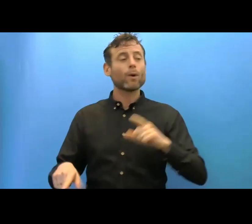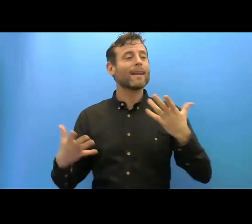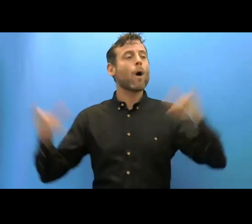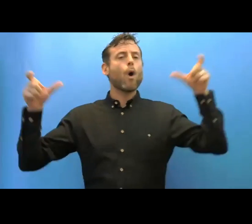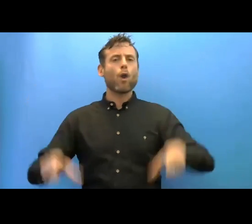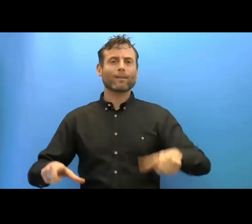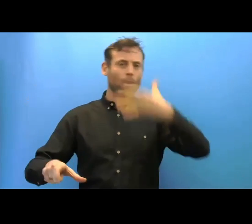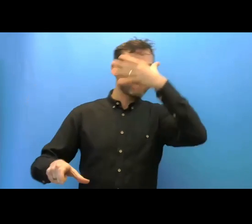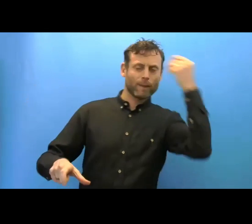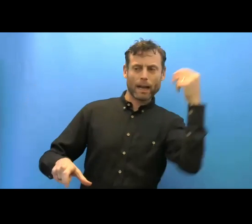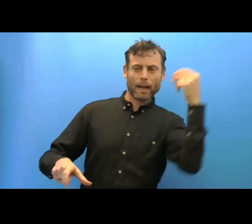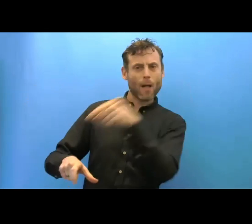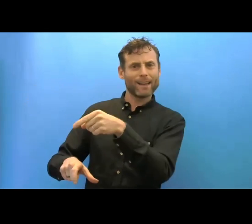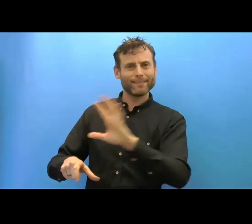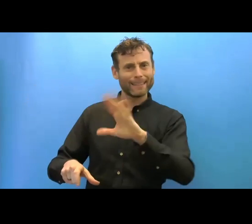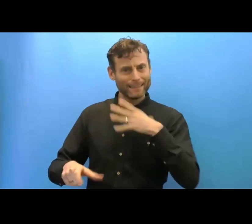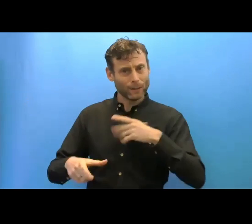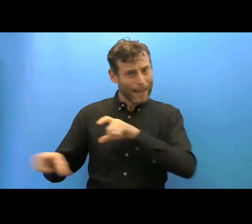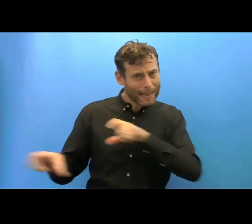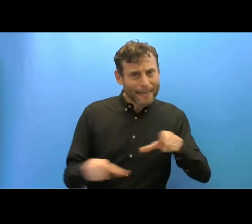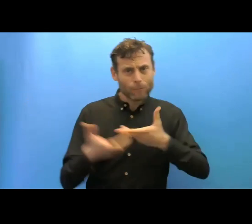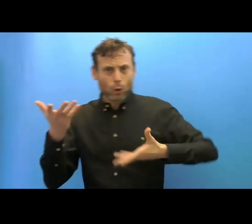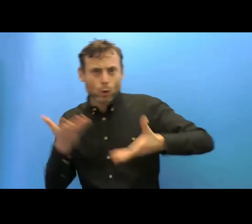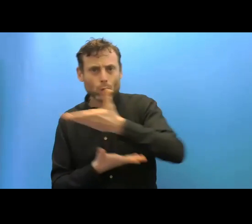and developing awareness. Thank you.